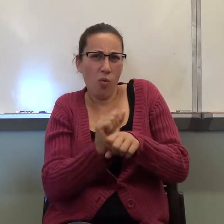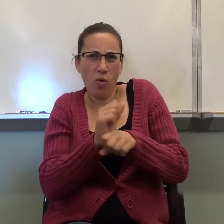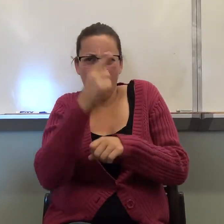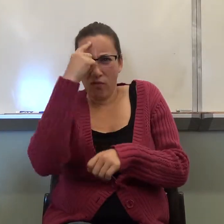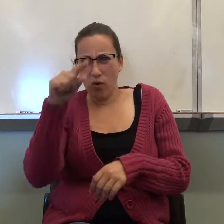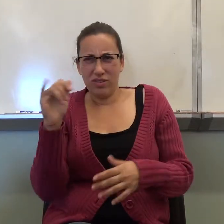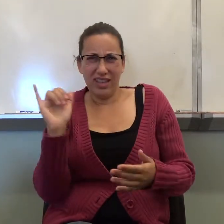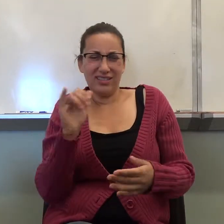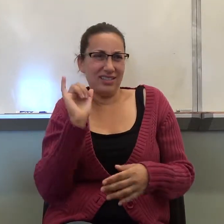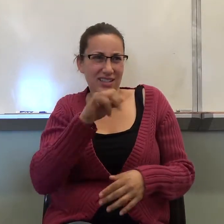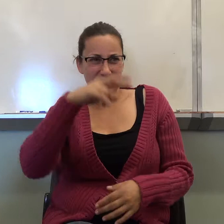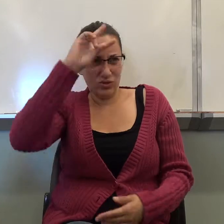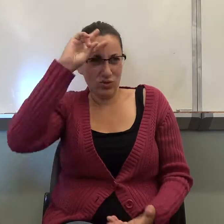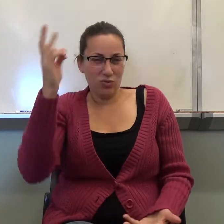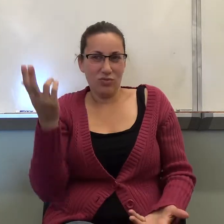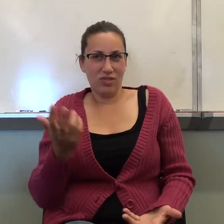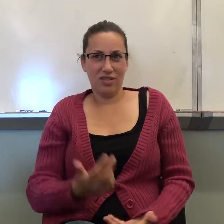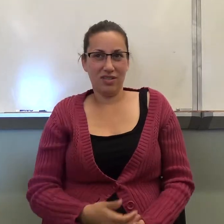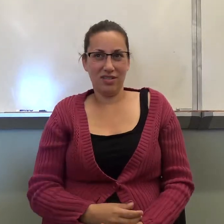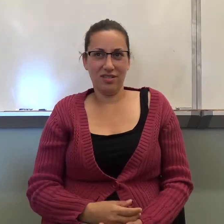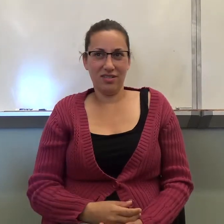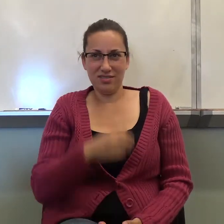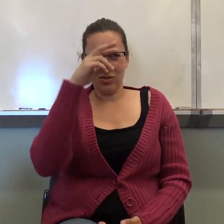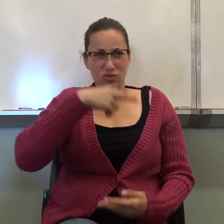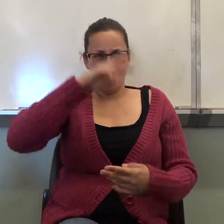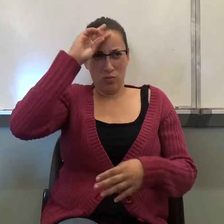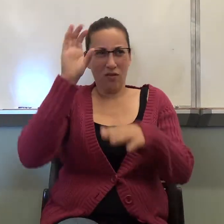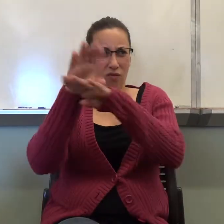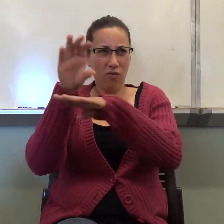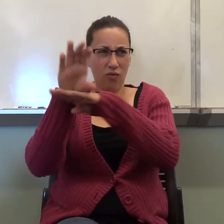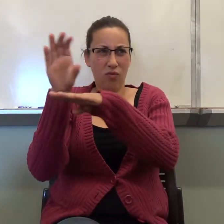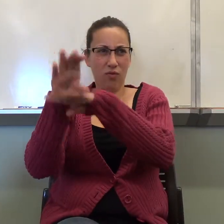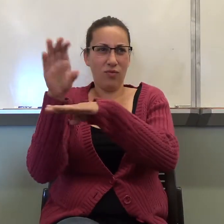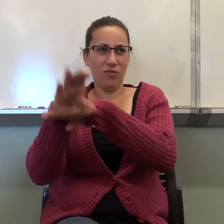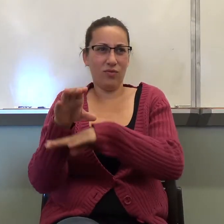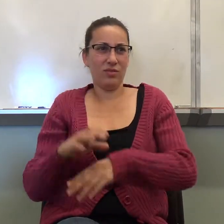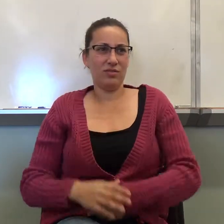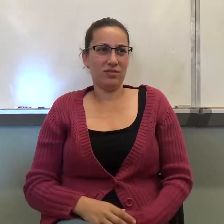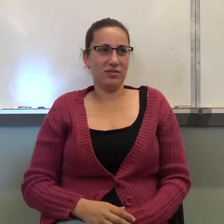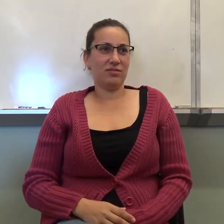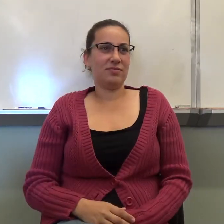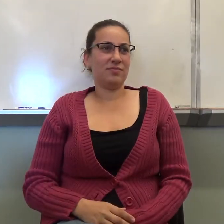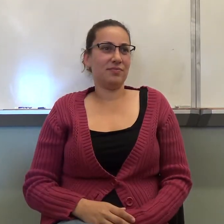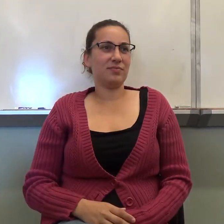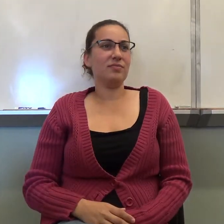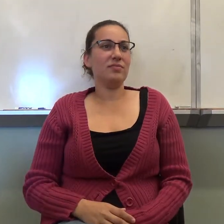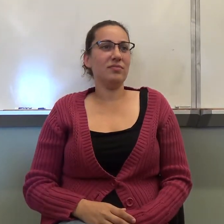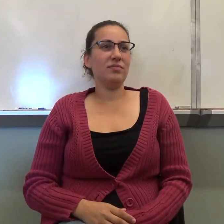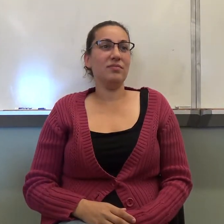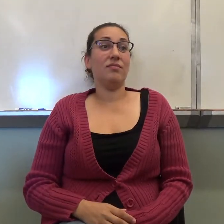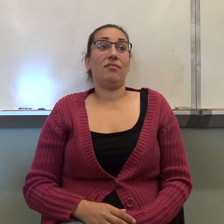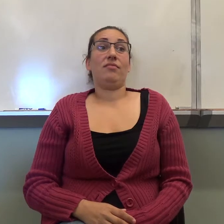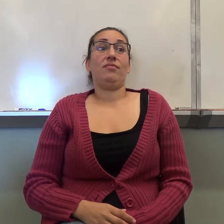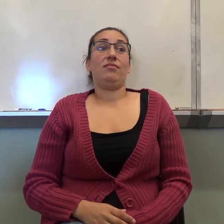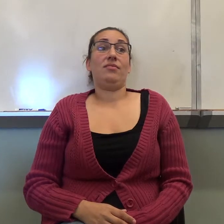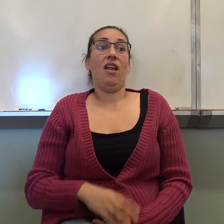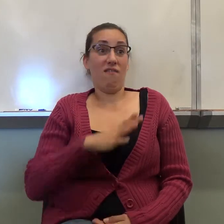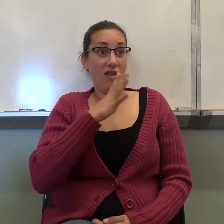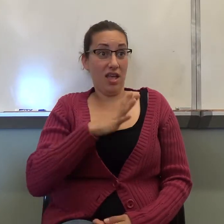All right, that's an English jargon kind of word, and that's no good for us. We need to have some sort of mathematical